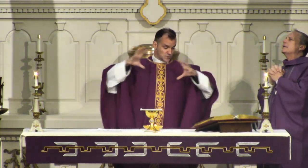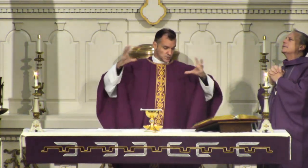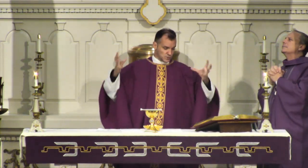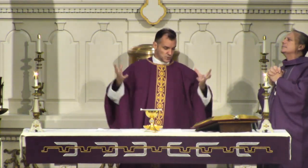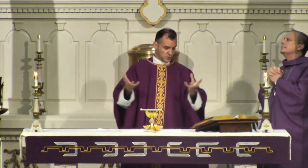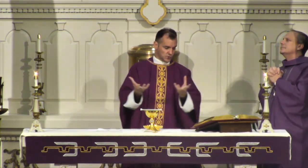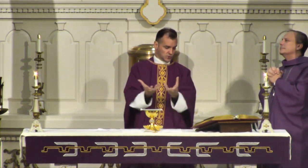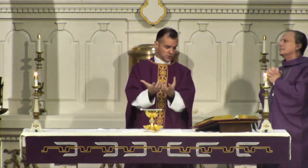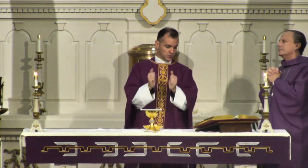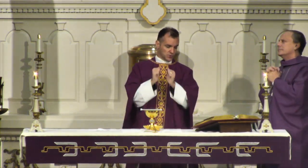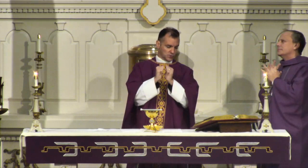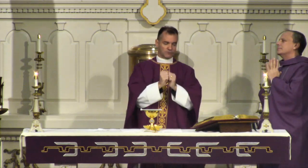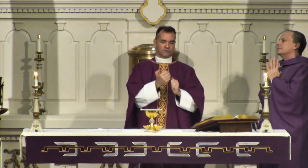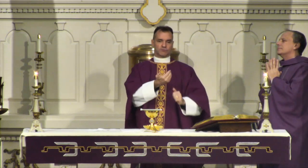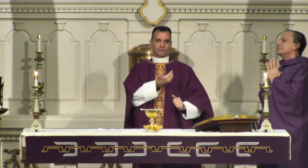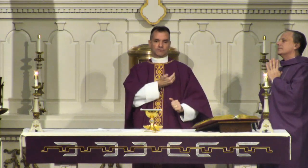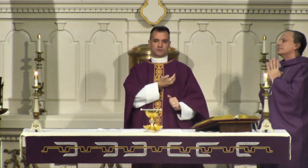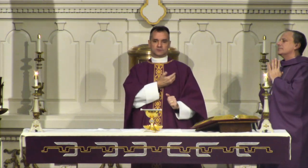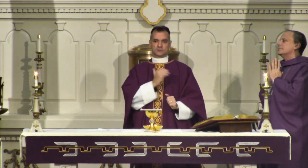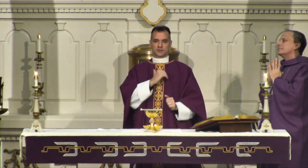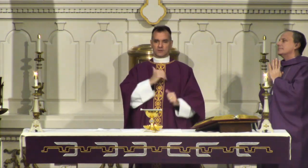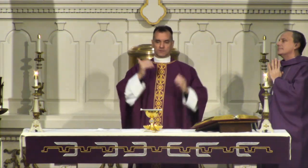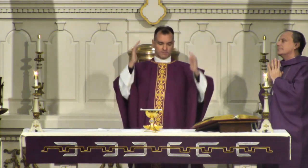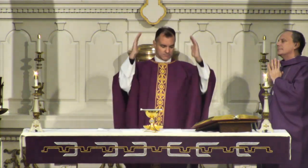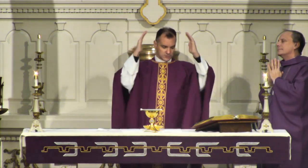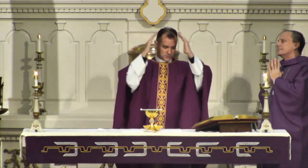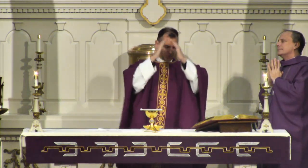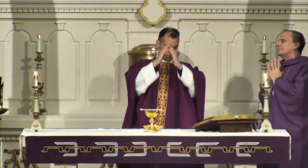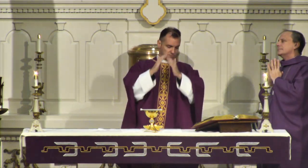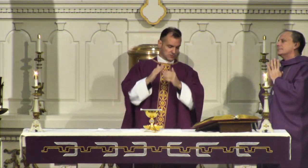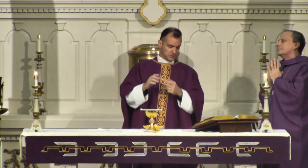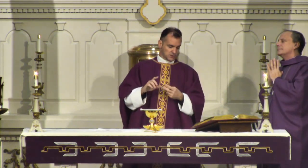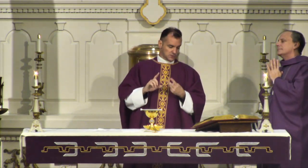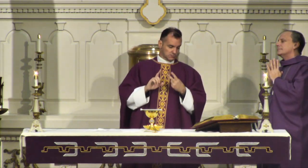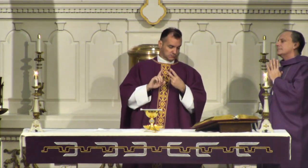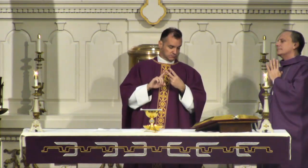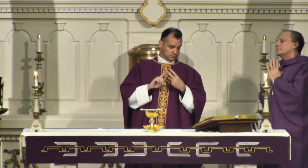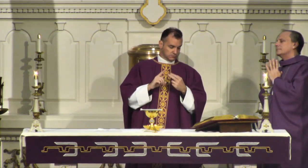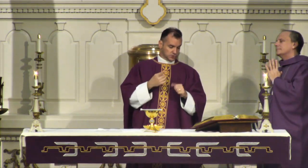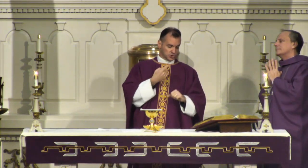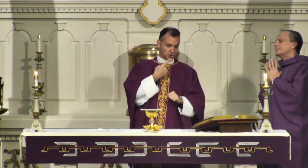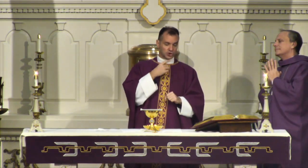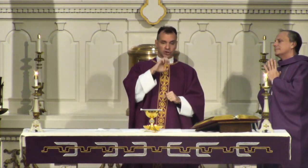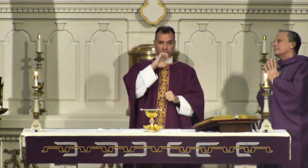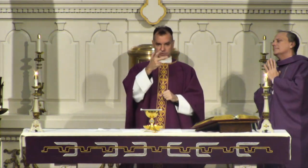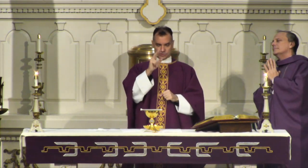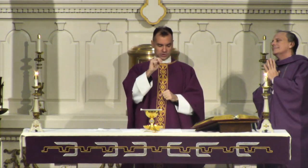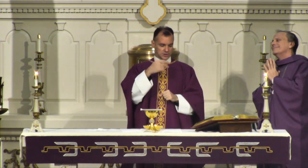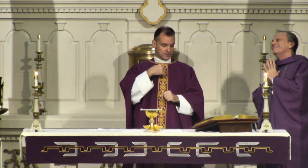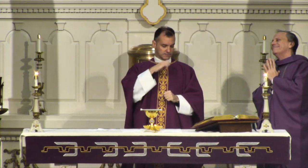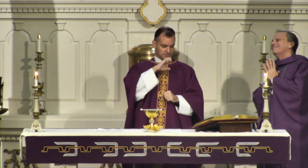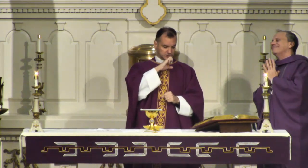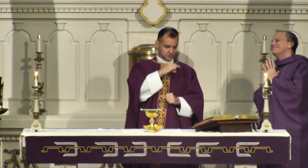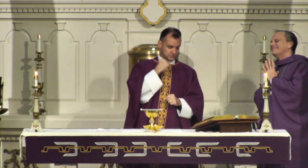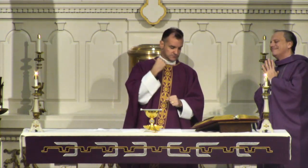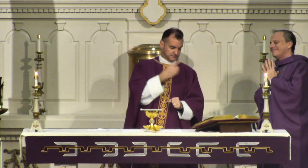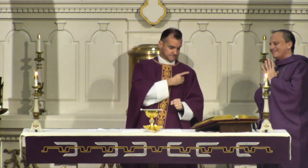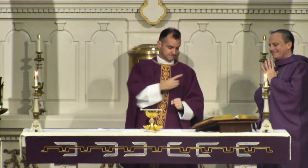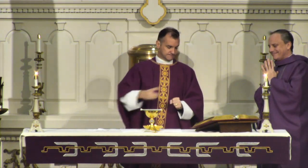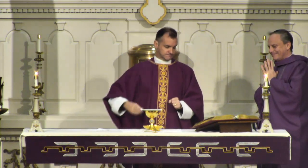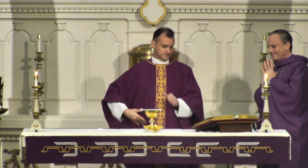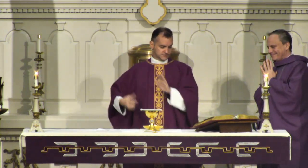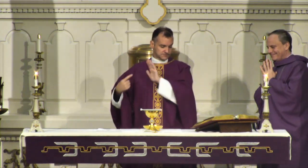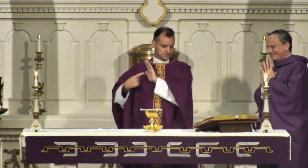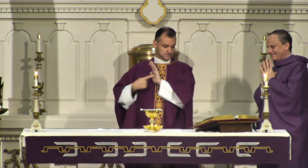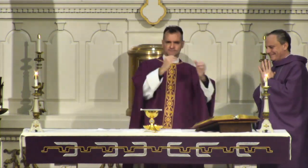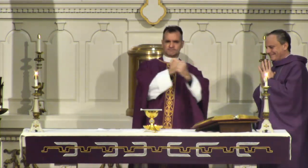Remember, Lord, your church spread throughout the world and bring her to the fullness of charity, together with Francis, our Pope, and